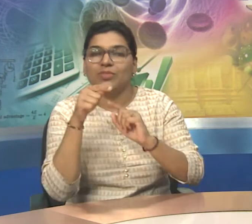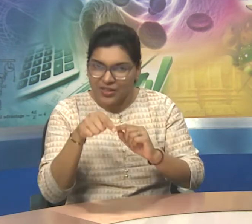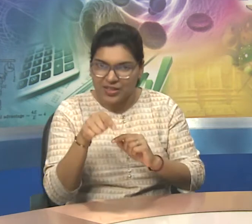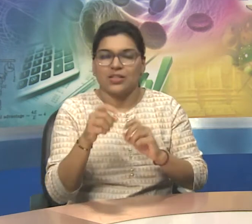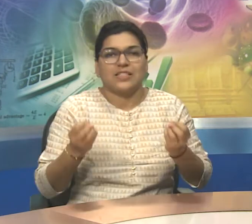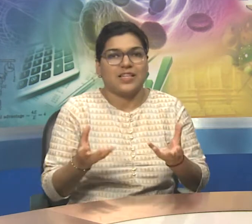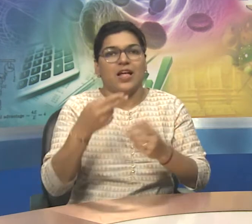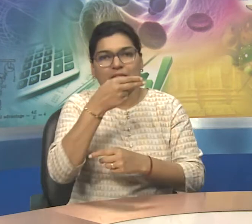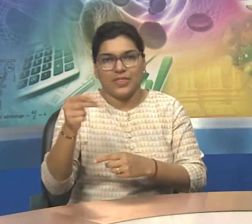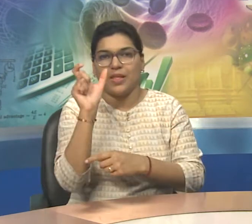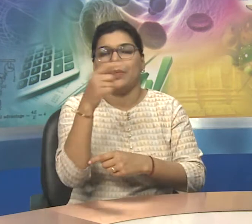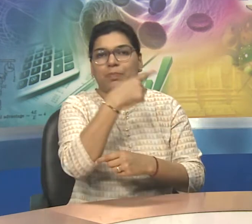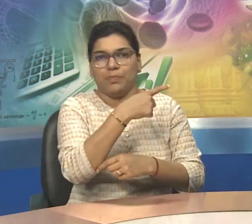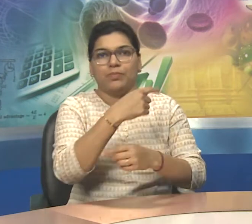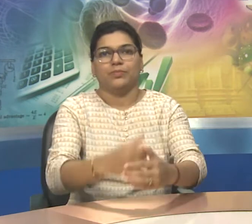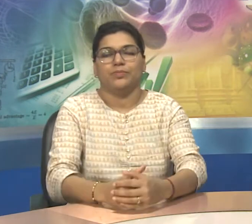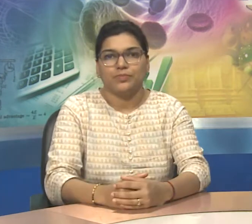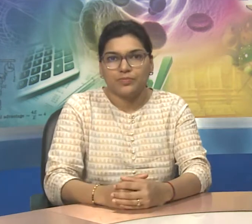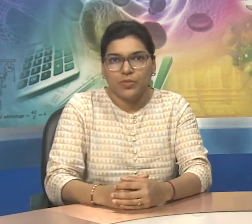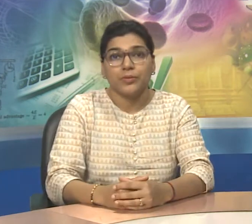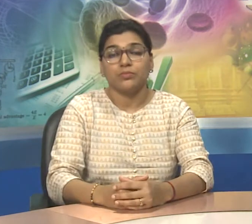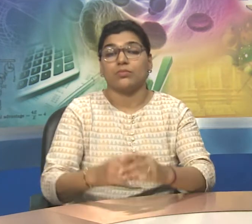That is called emergence.